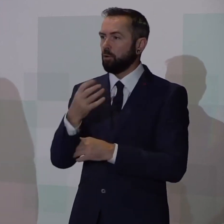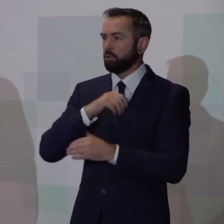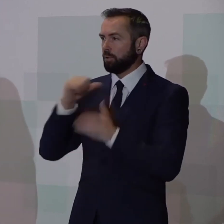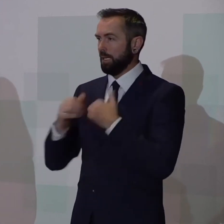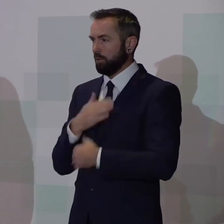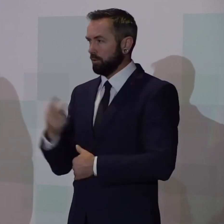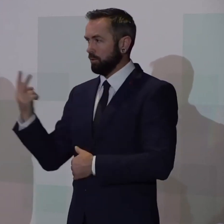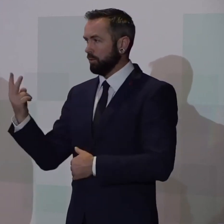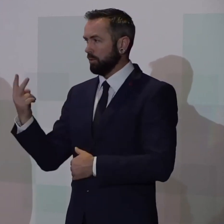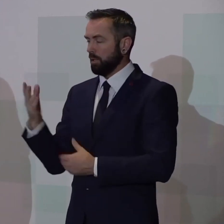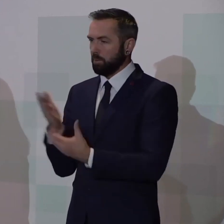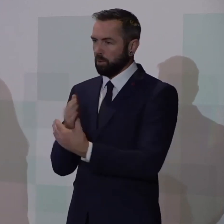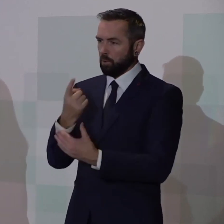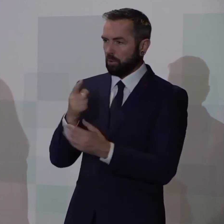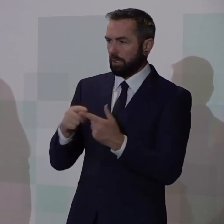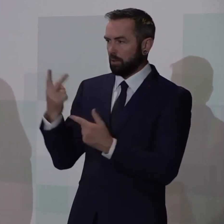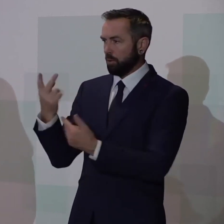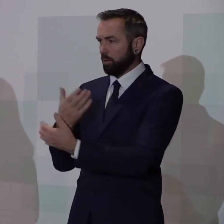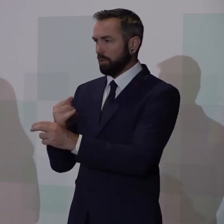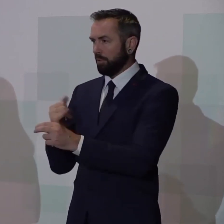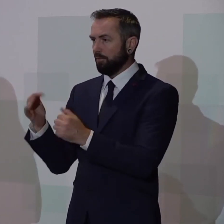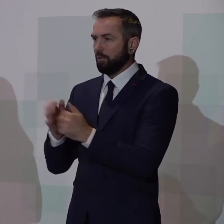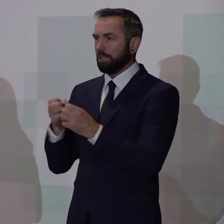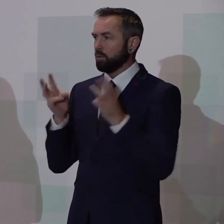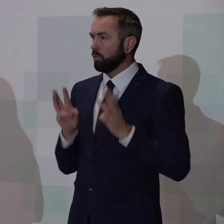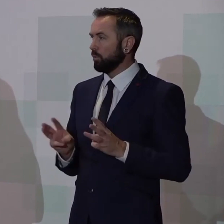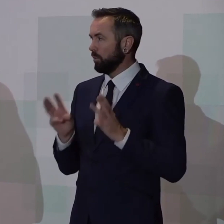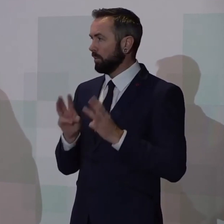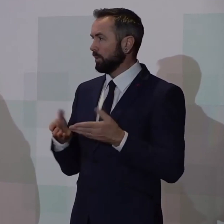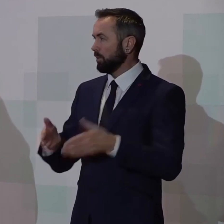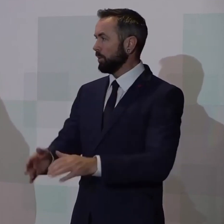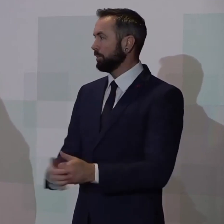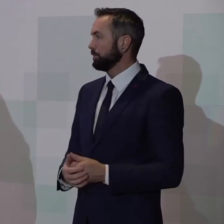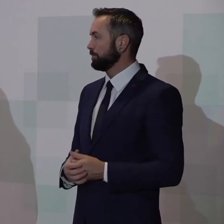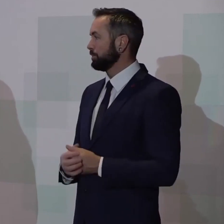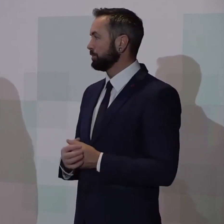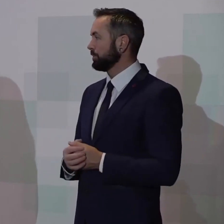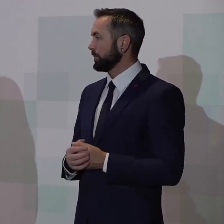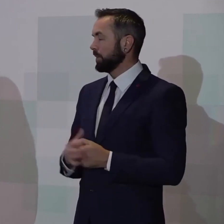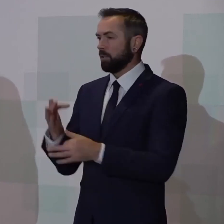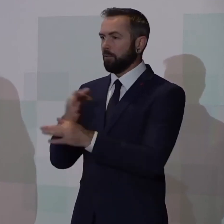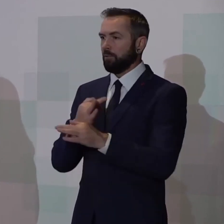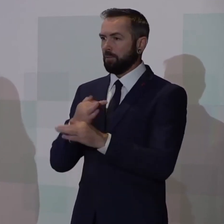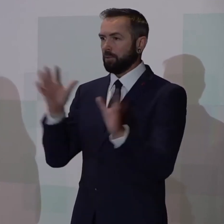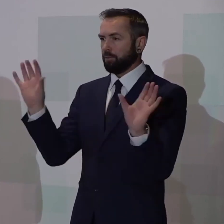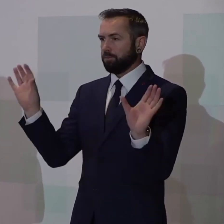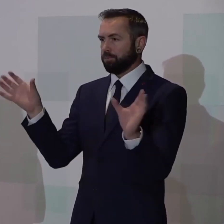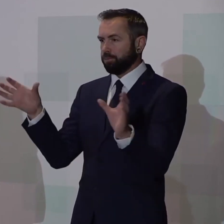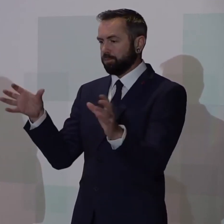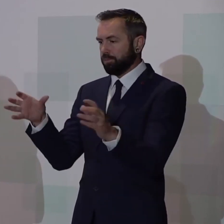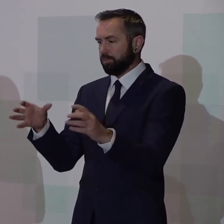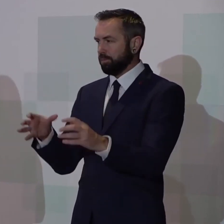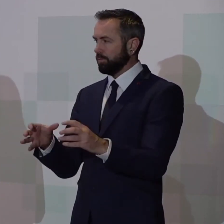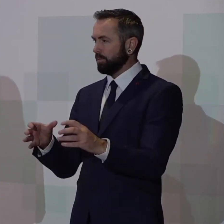it's 2, between 1 and 2 children per woman are born. So families are shrinking in terms